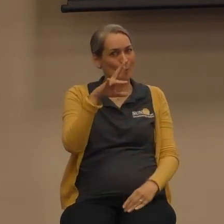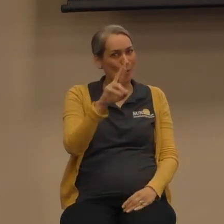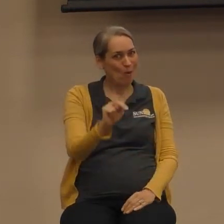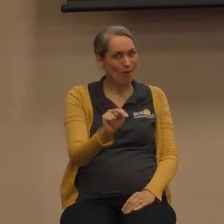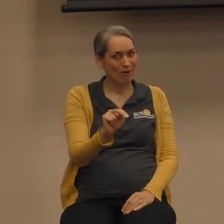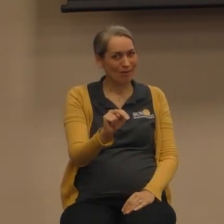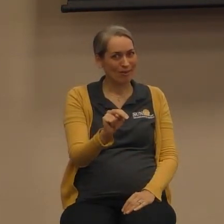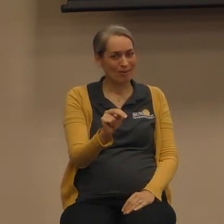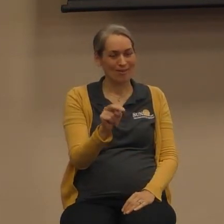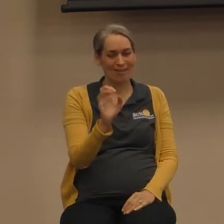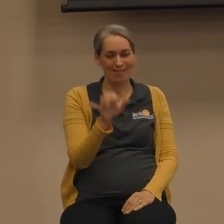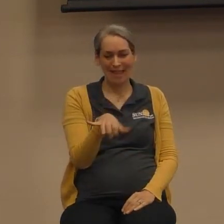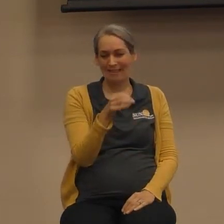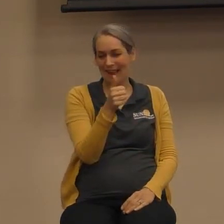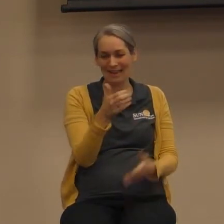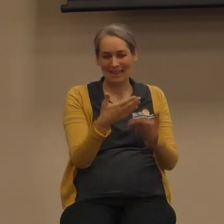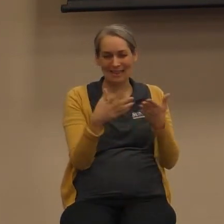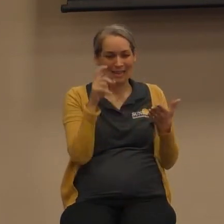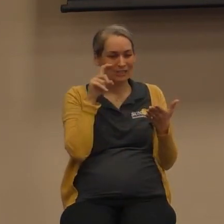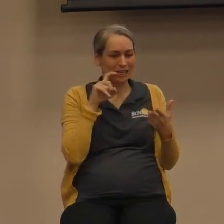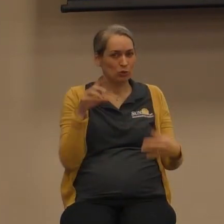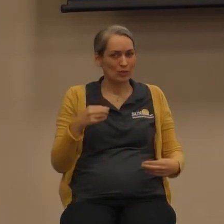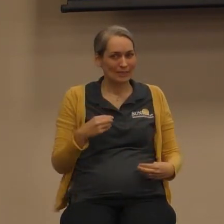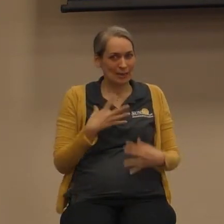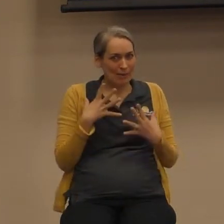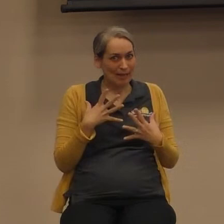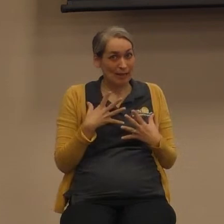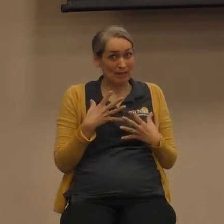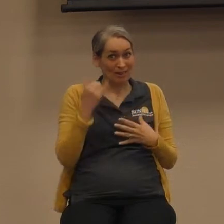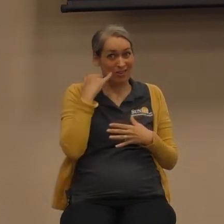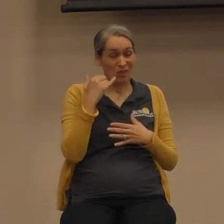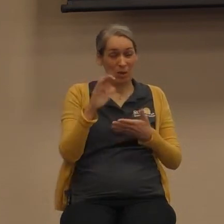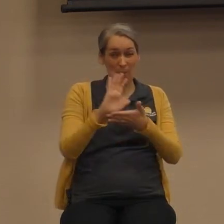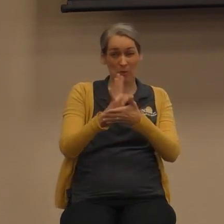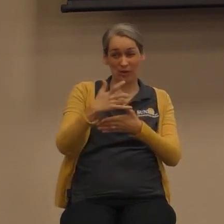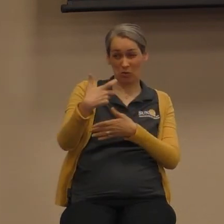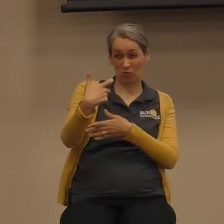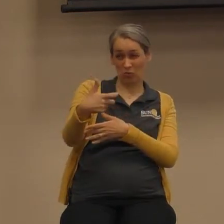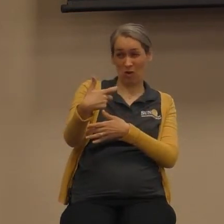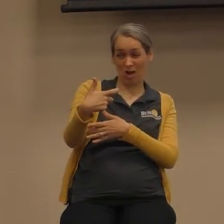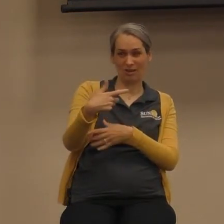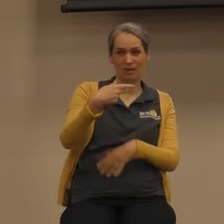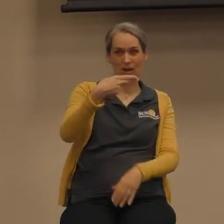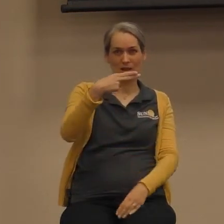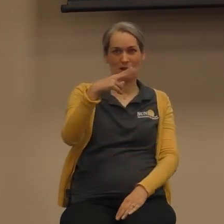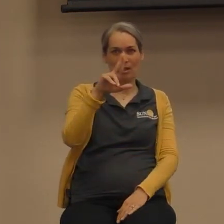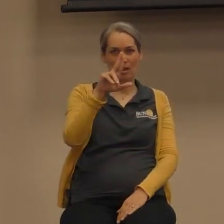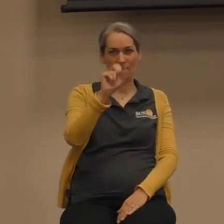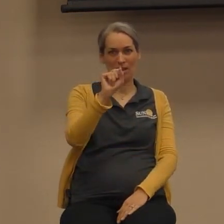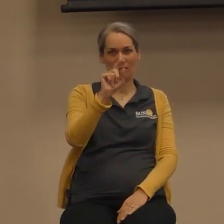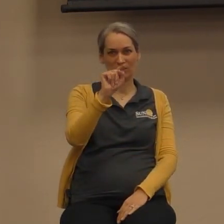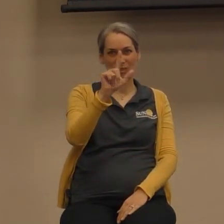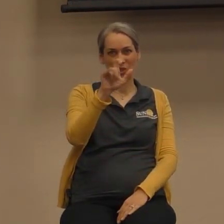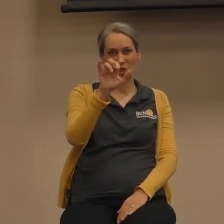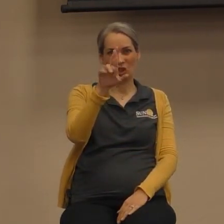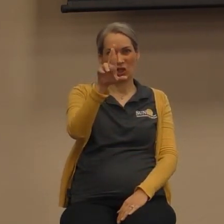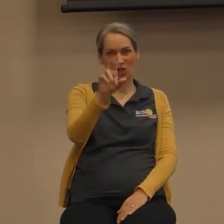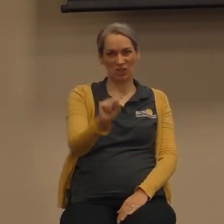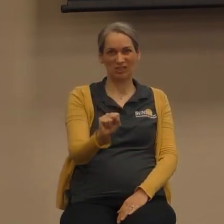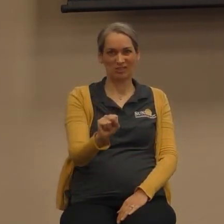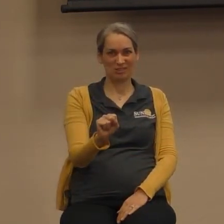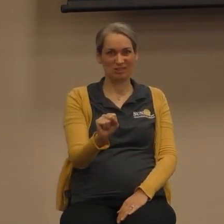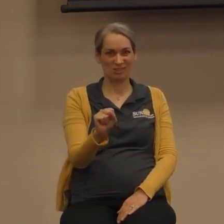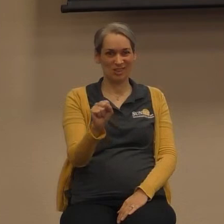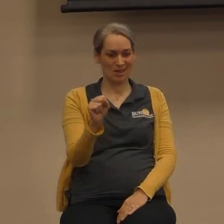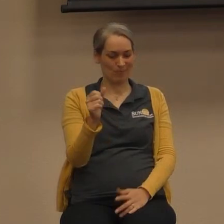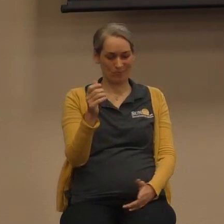stimulating. So we look at these movies, of course, Wolf of Wall Street, Hustlers, with about the stripper movie. I am